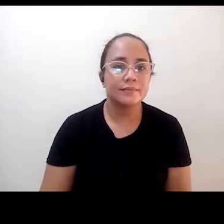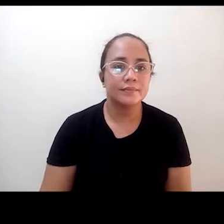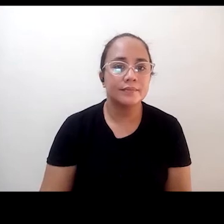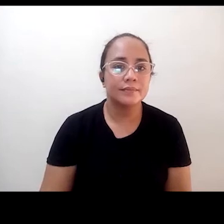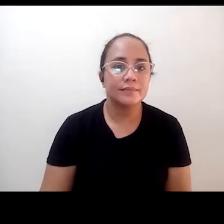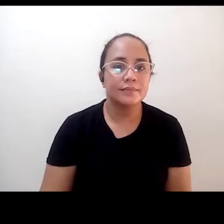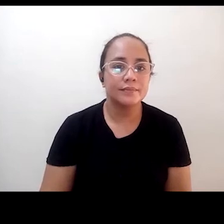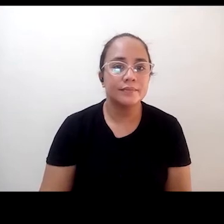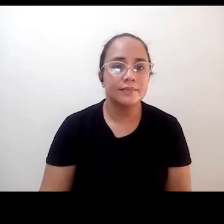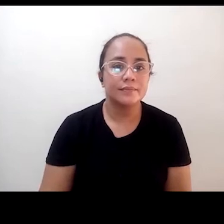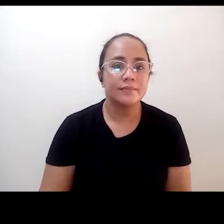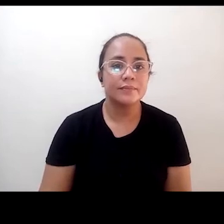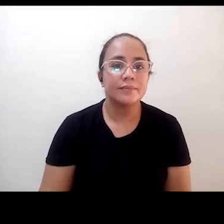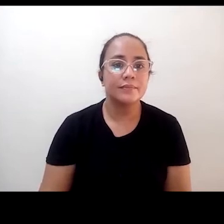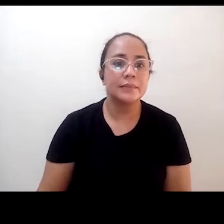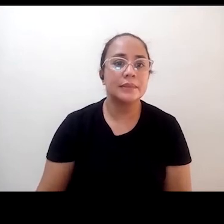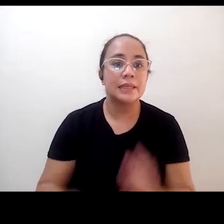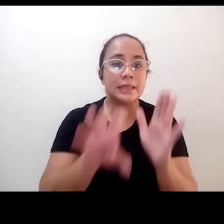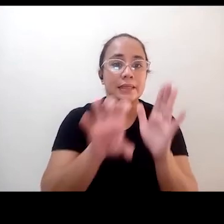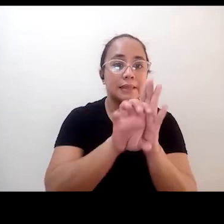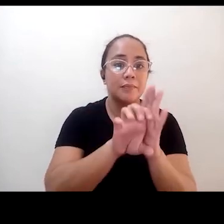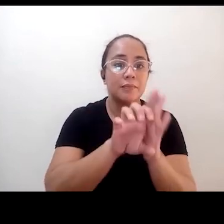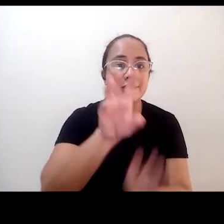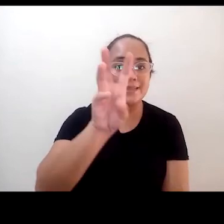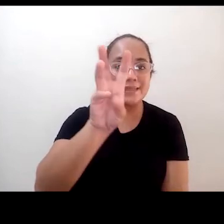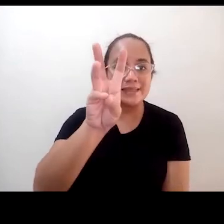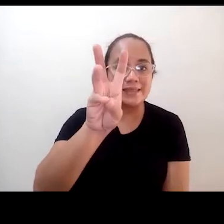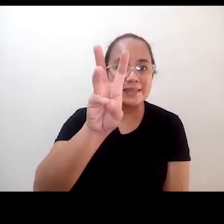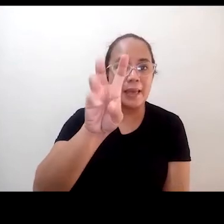okay, then example 6 should be this.